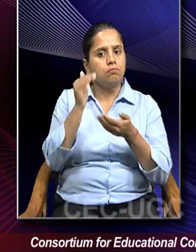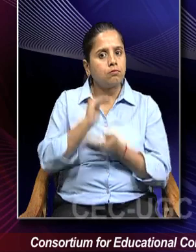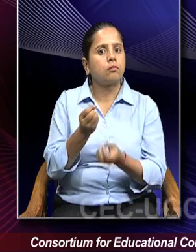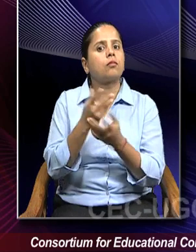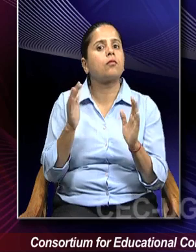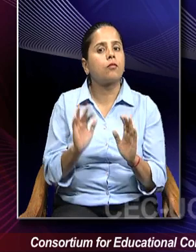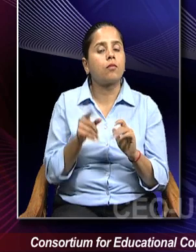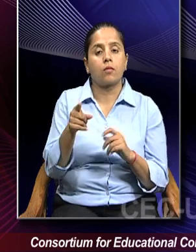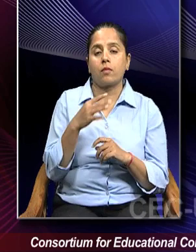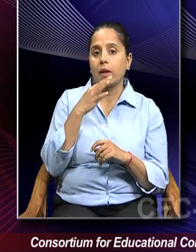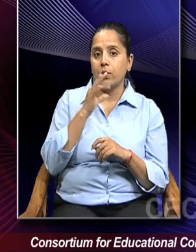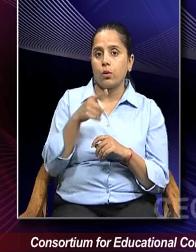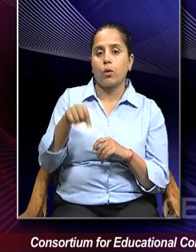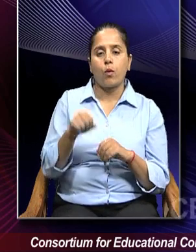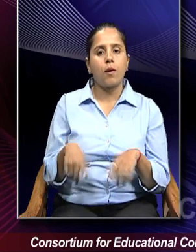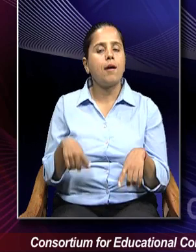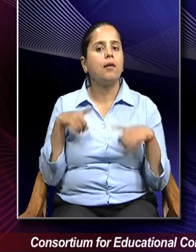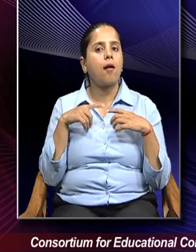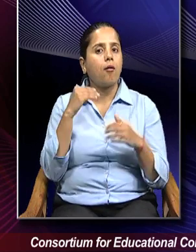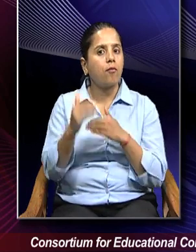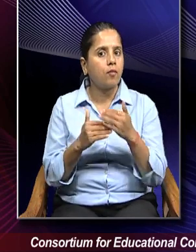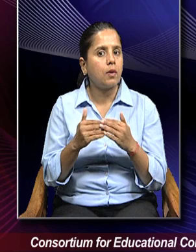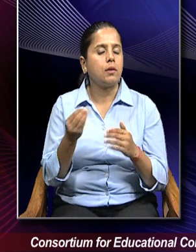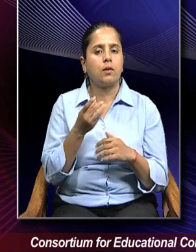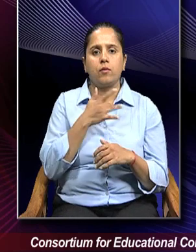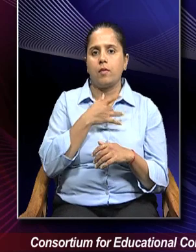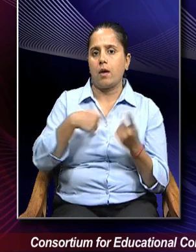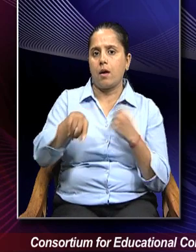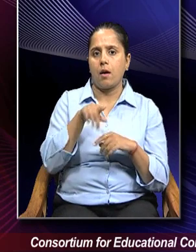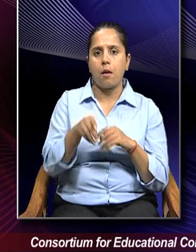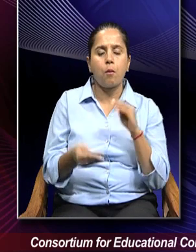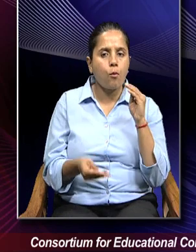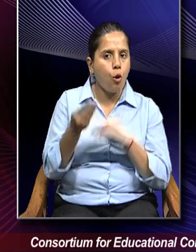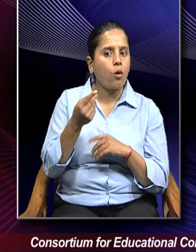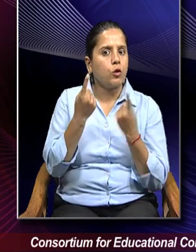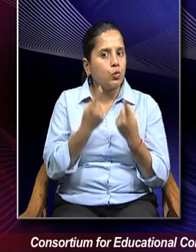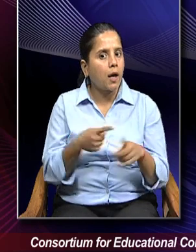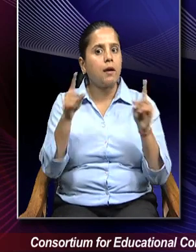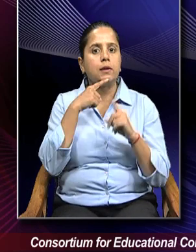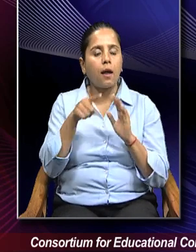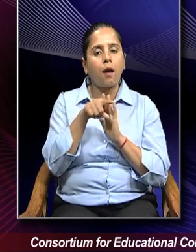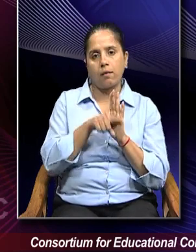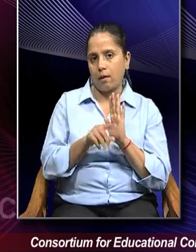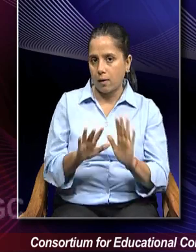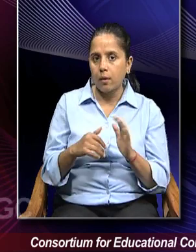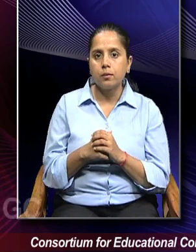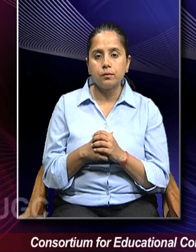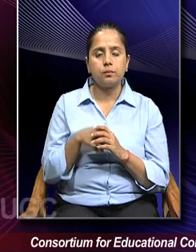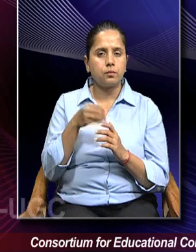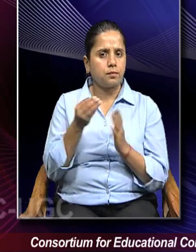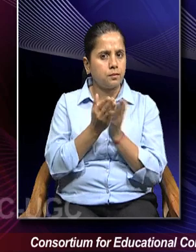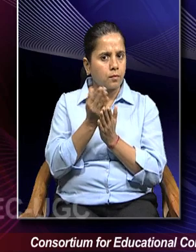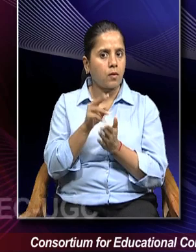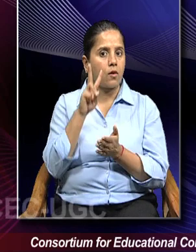and they actually led their life in a way which is supposed to be the most ideal and ethical. So, in a way